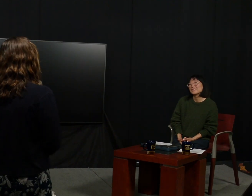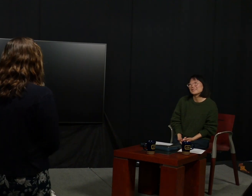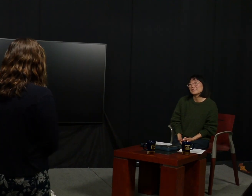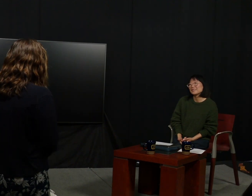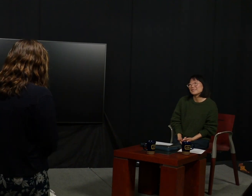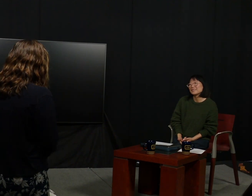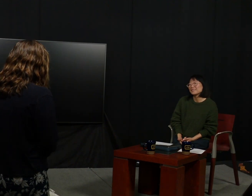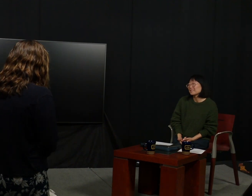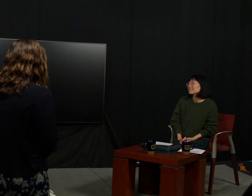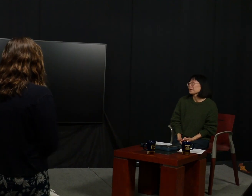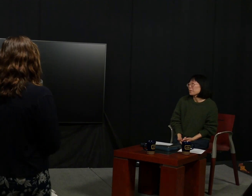much.